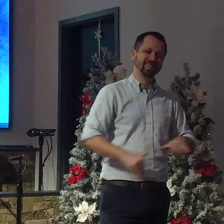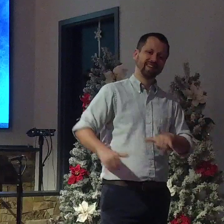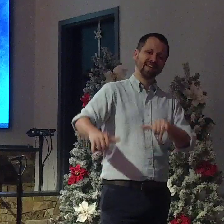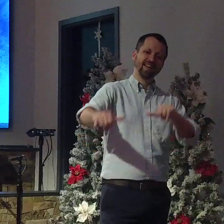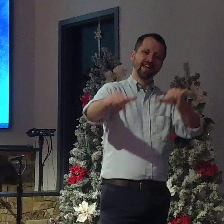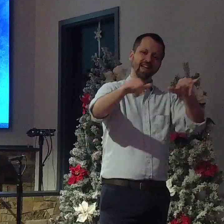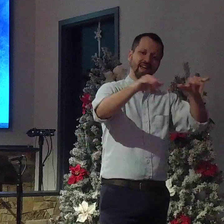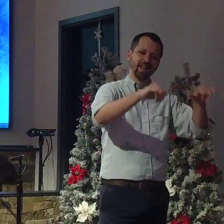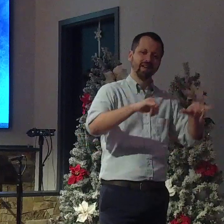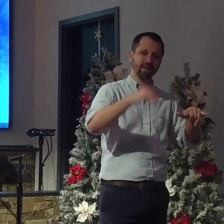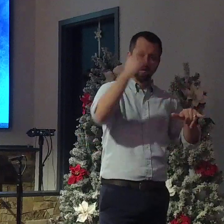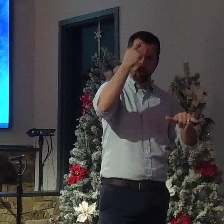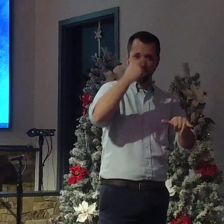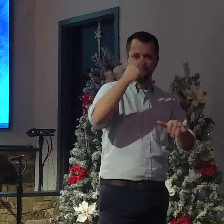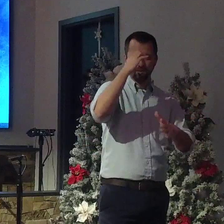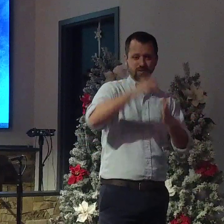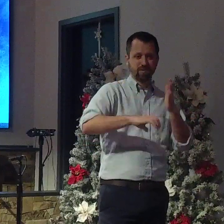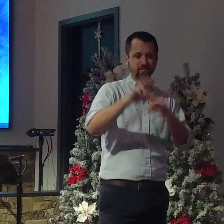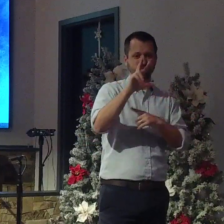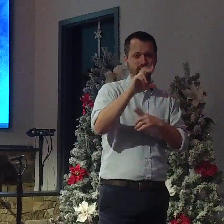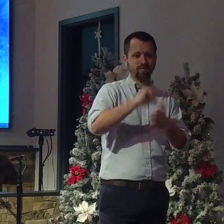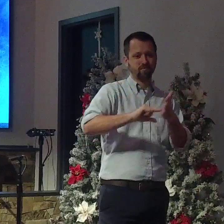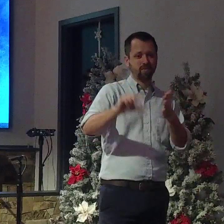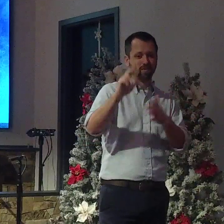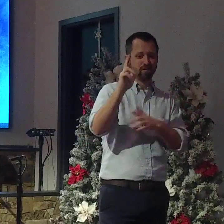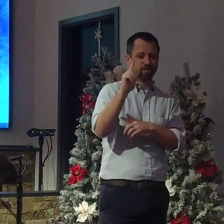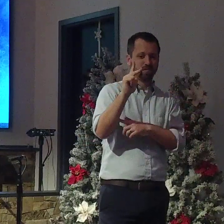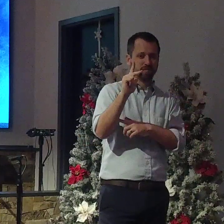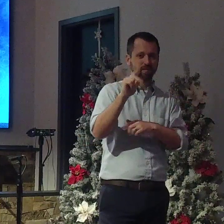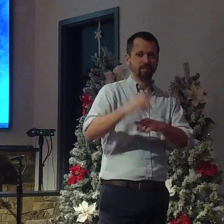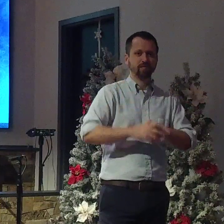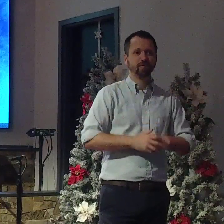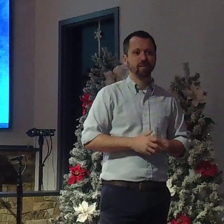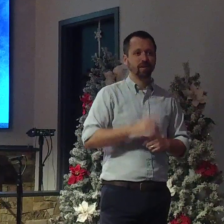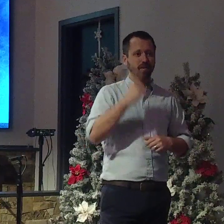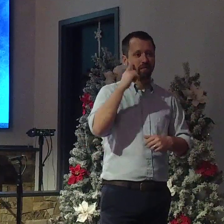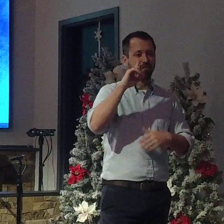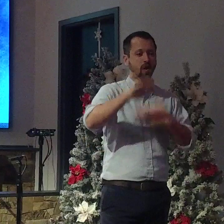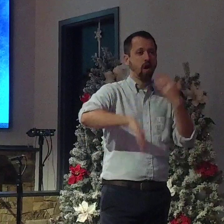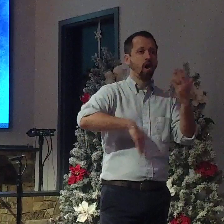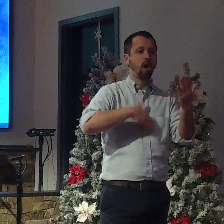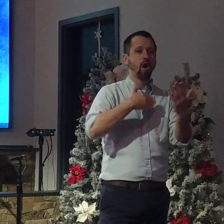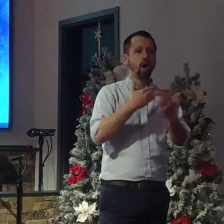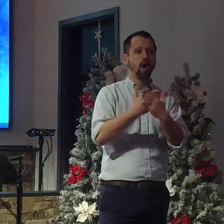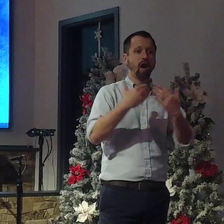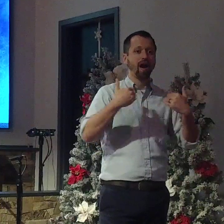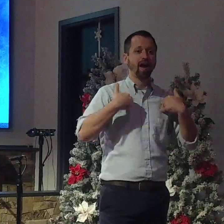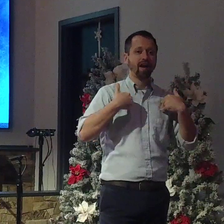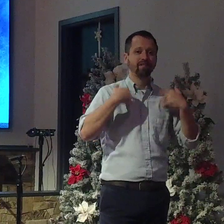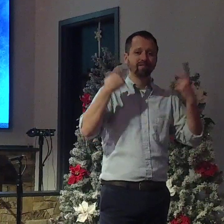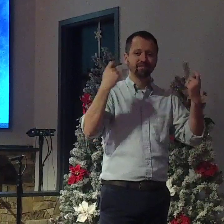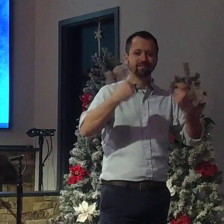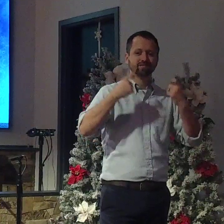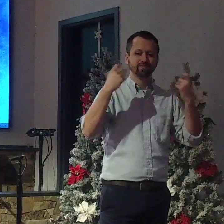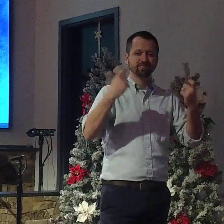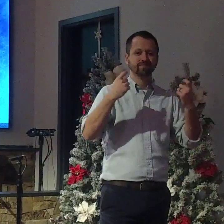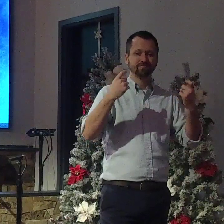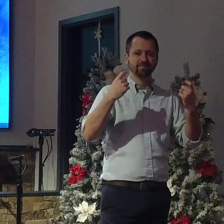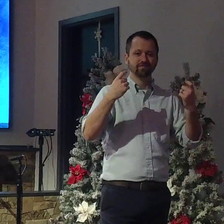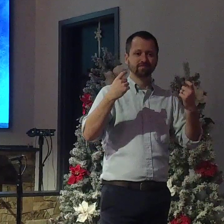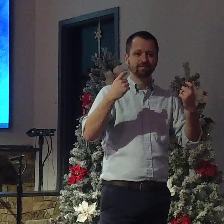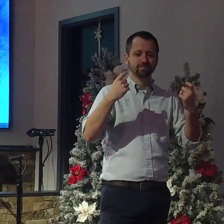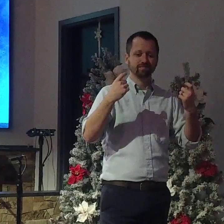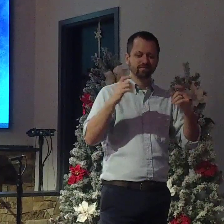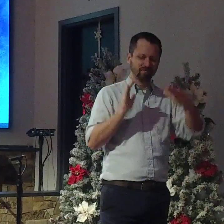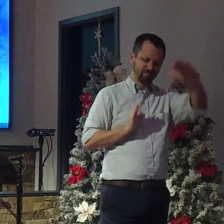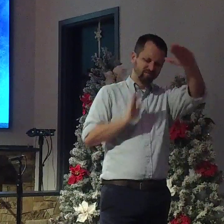Jesus' brother wrote, "For whosoever shall keep the whole law," if you were to keep all the commandments, "yet